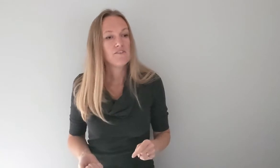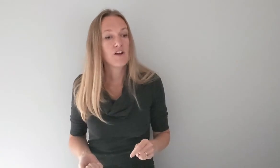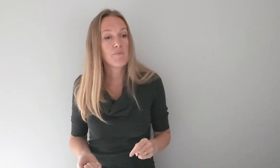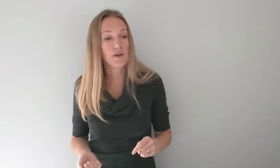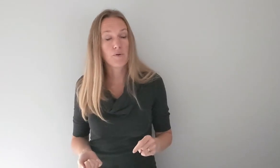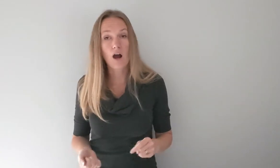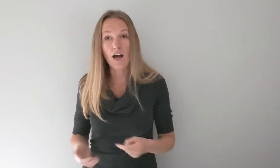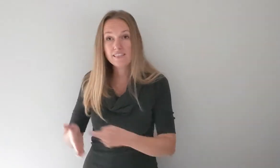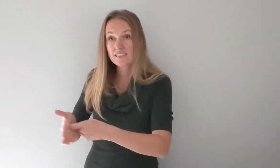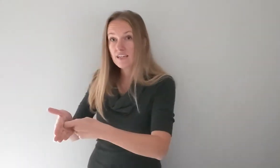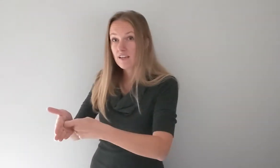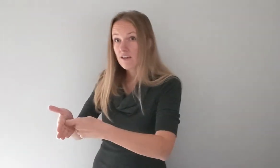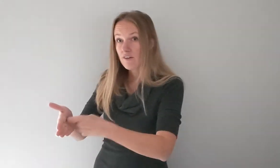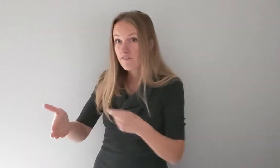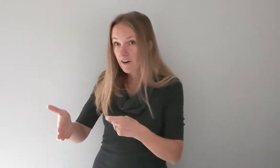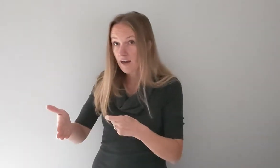From the cross to